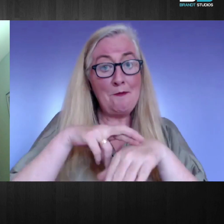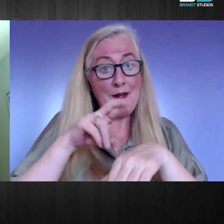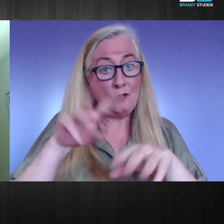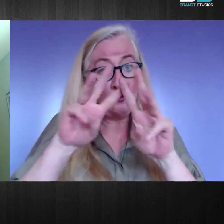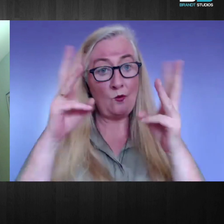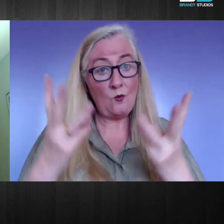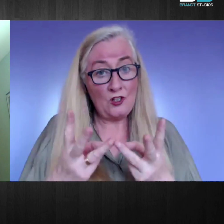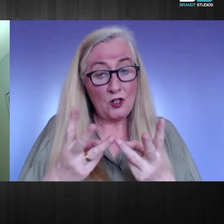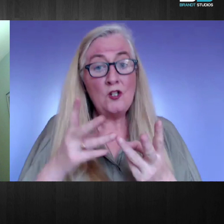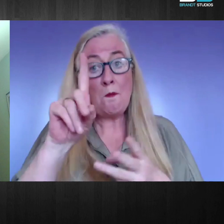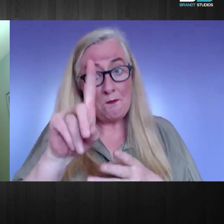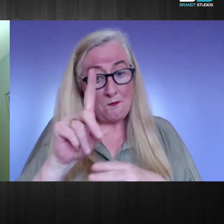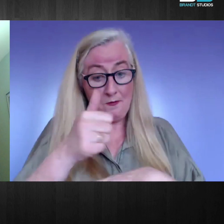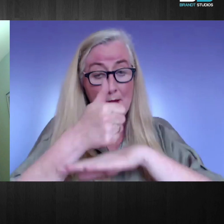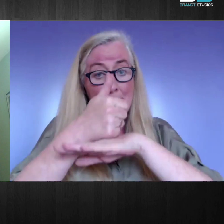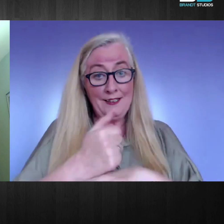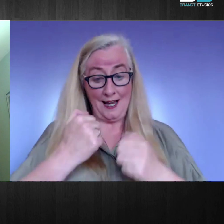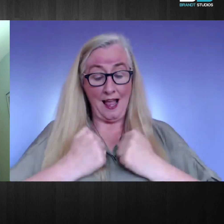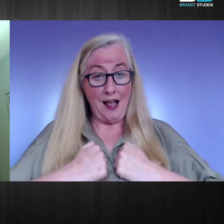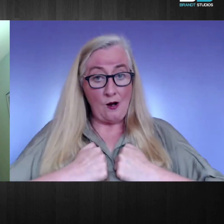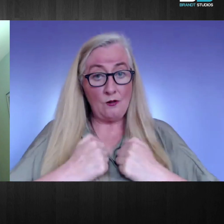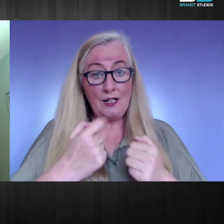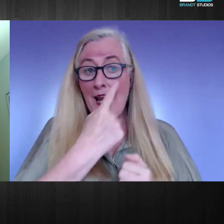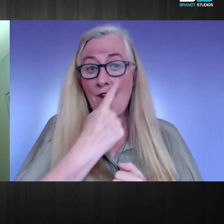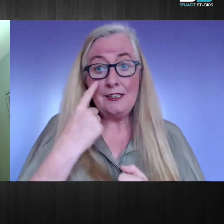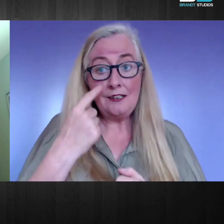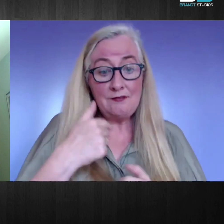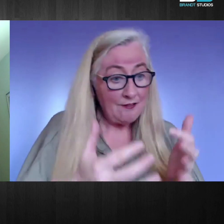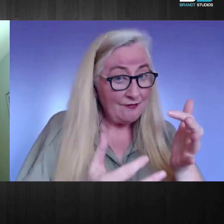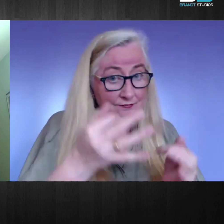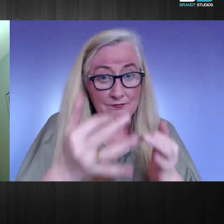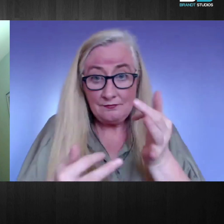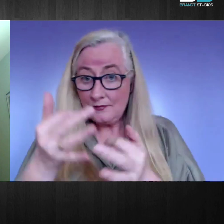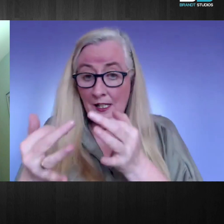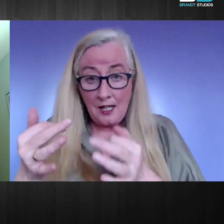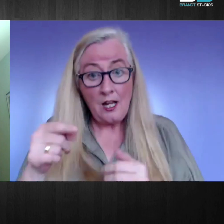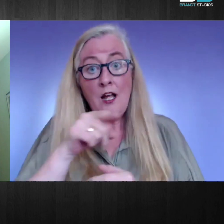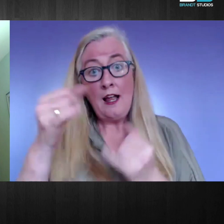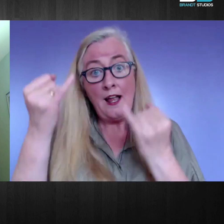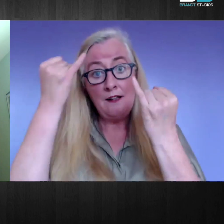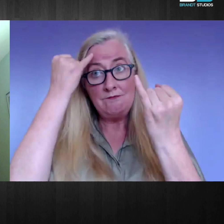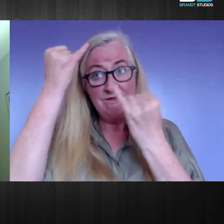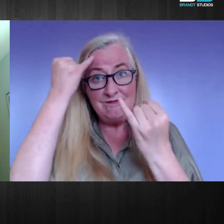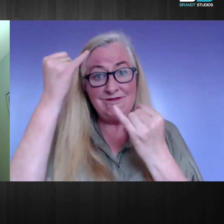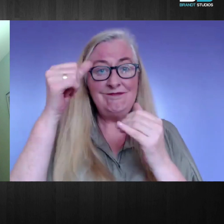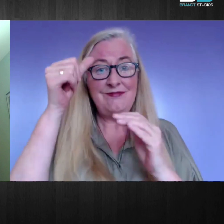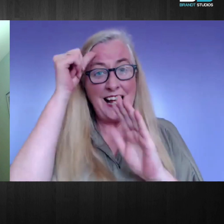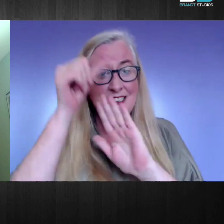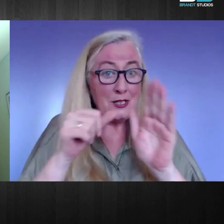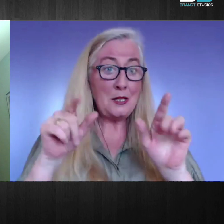we've come across, these kind of creative experiential methods like music and arts and